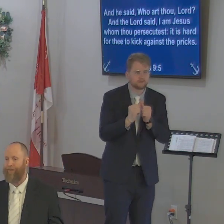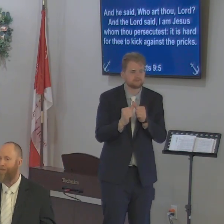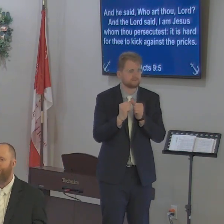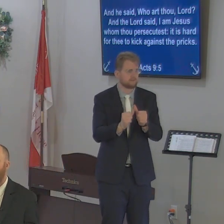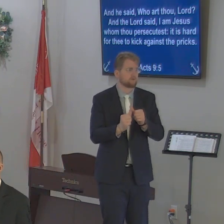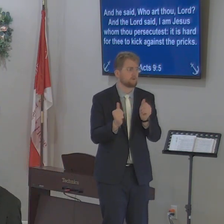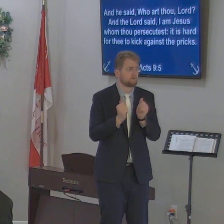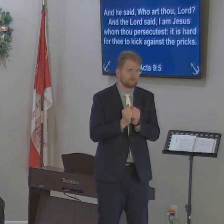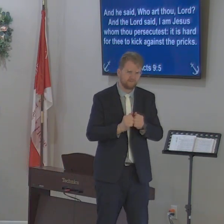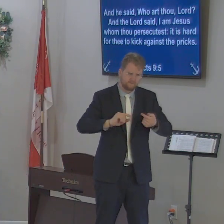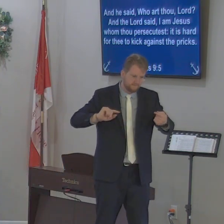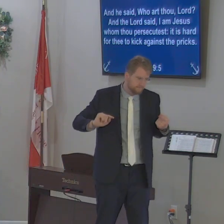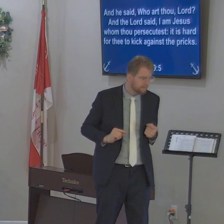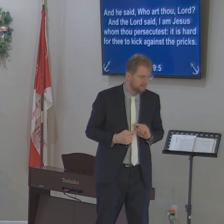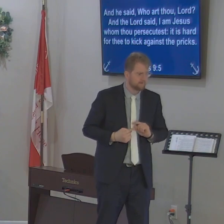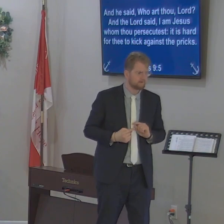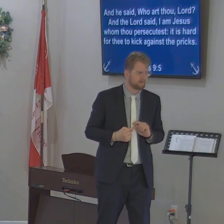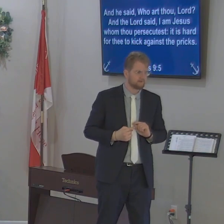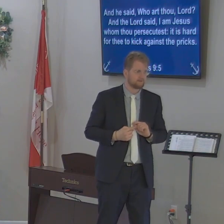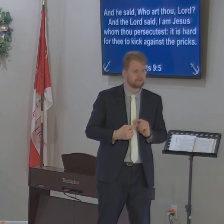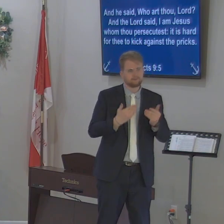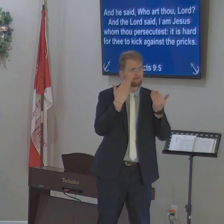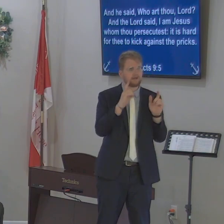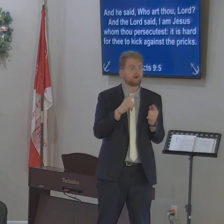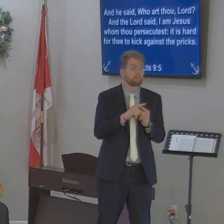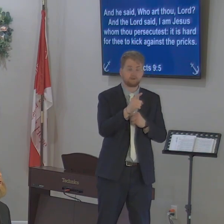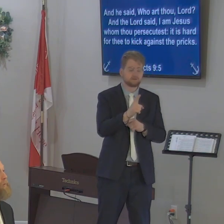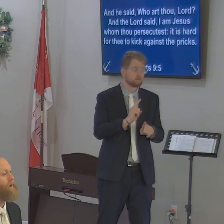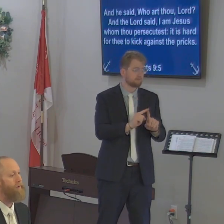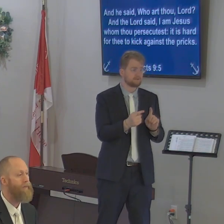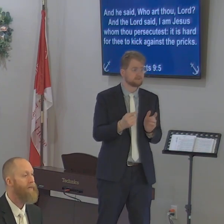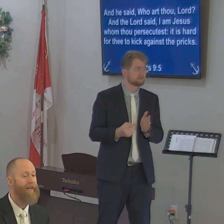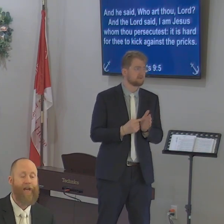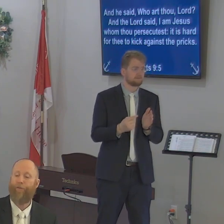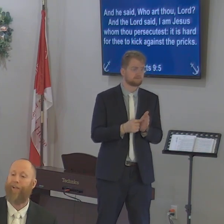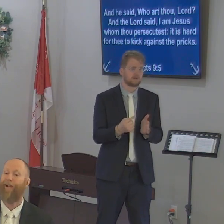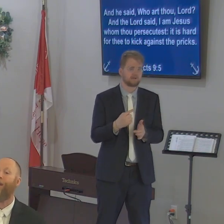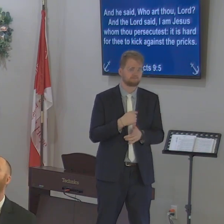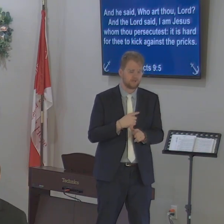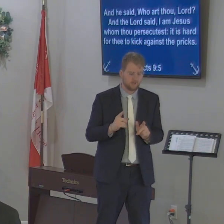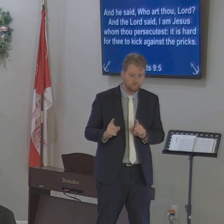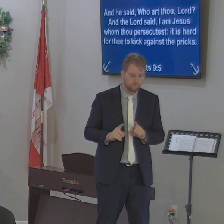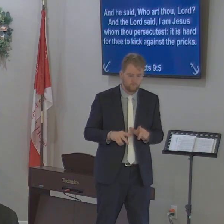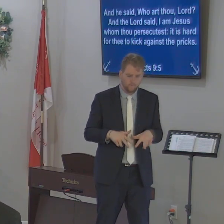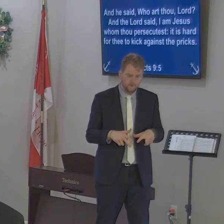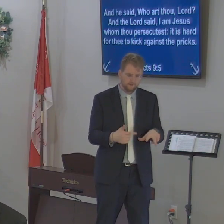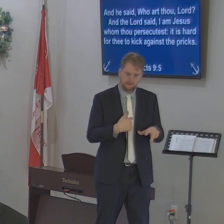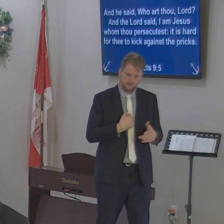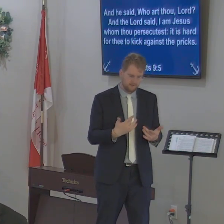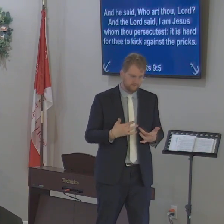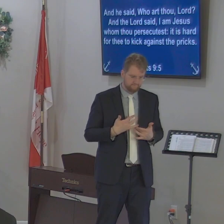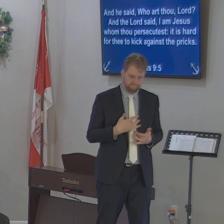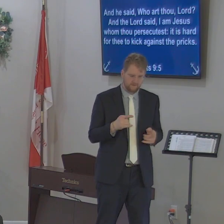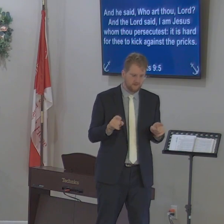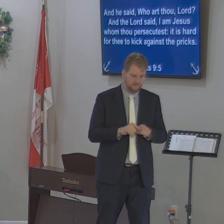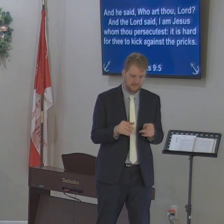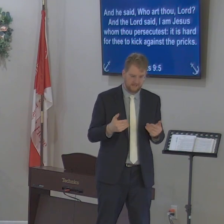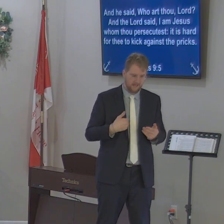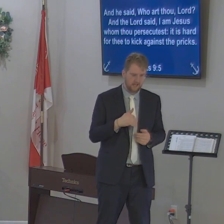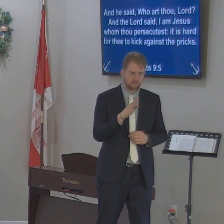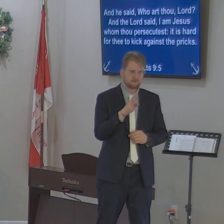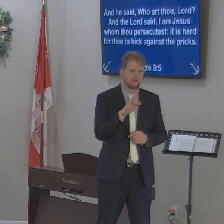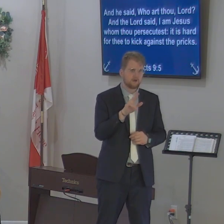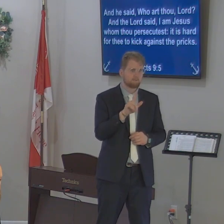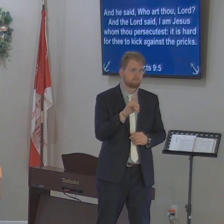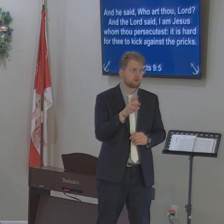pain? I don't know about you, but sometimes I walk around and I feel like I got a boulder in my shoe. Like my foot's going to